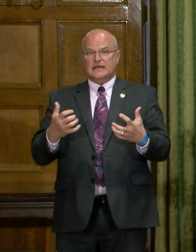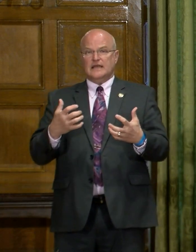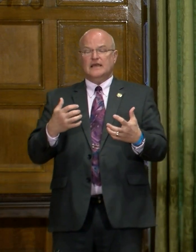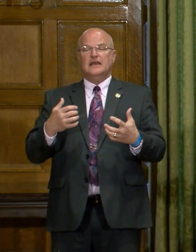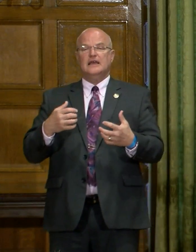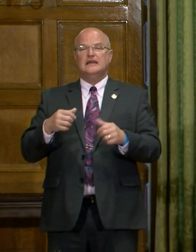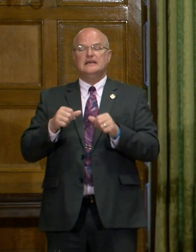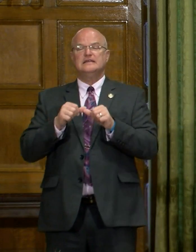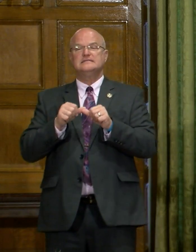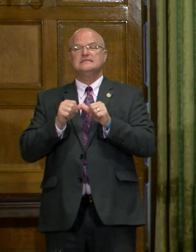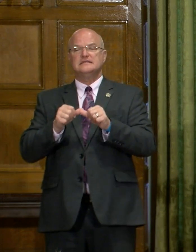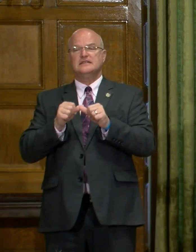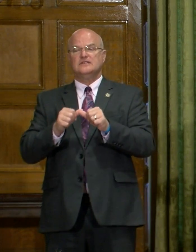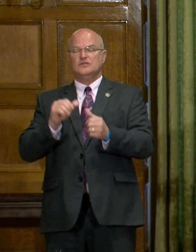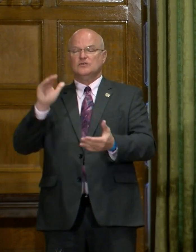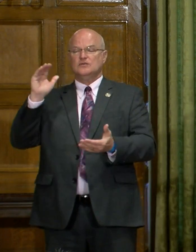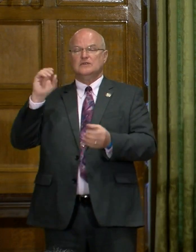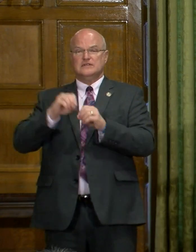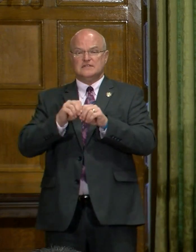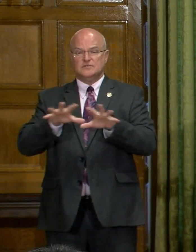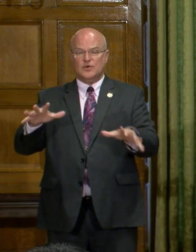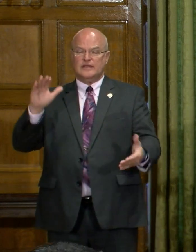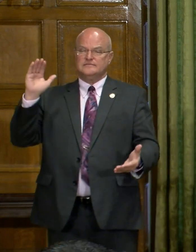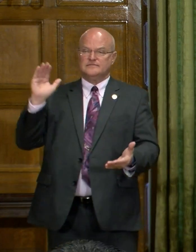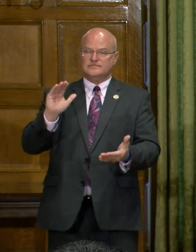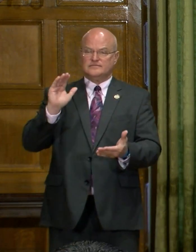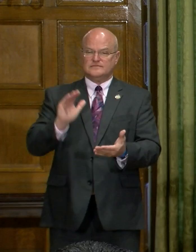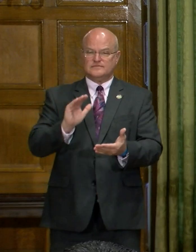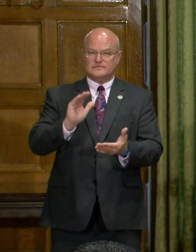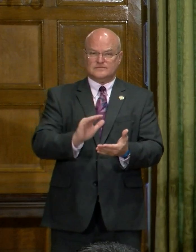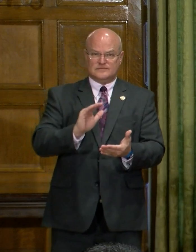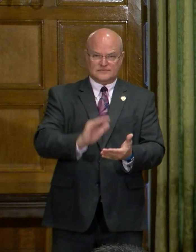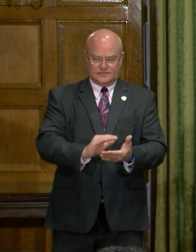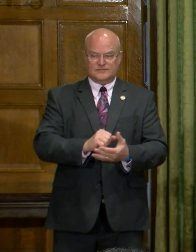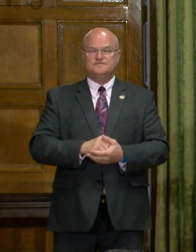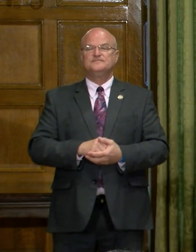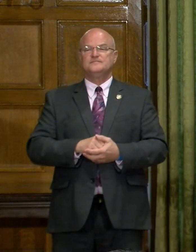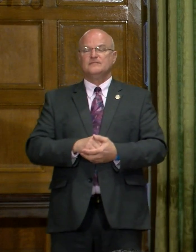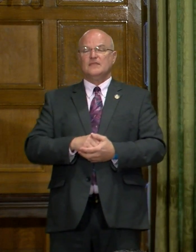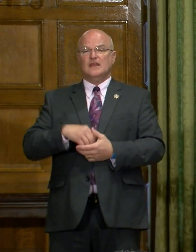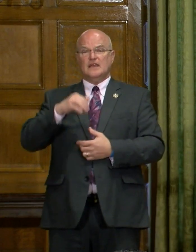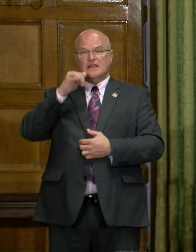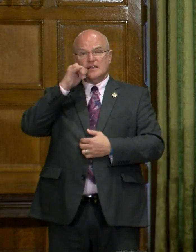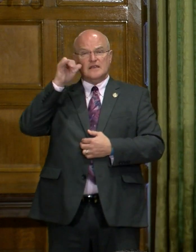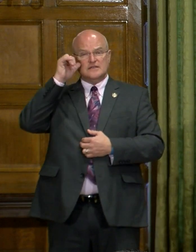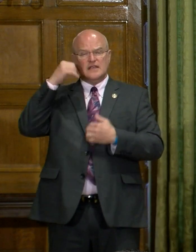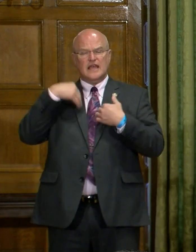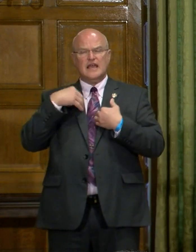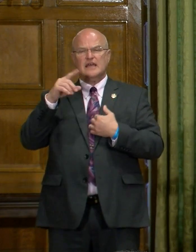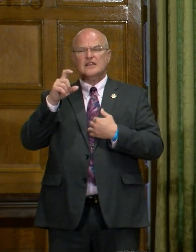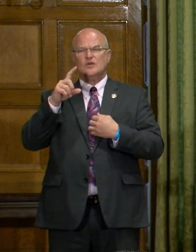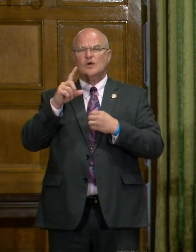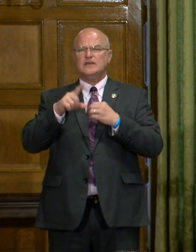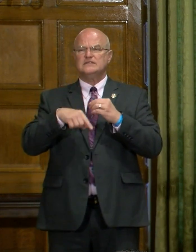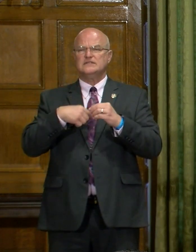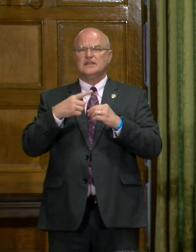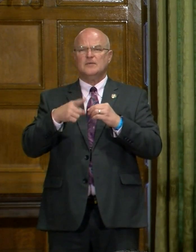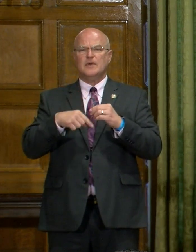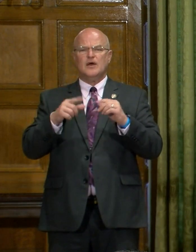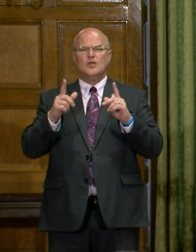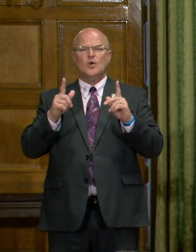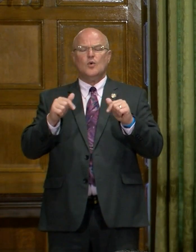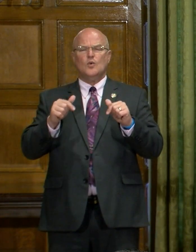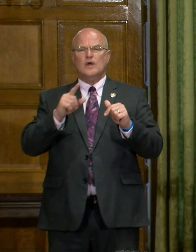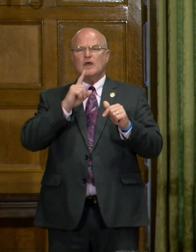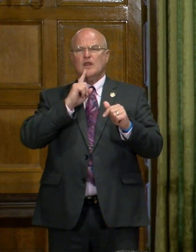got to continue to reduce the spread to accomplish that. Yesterday, I had a question on